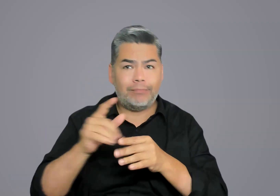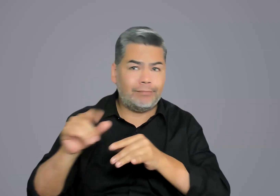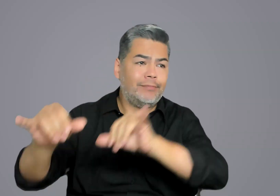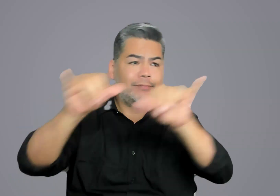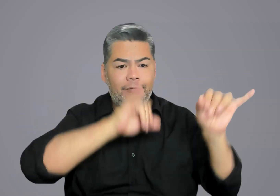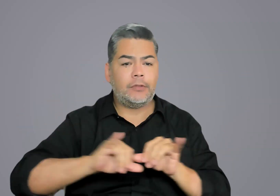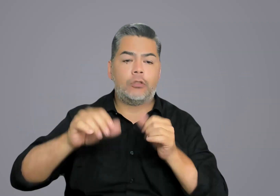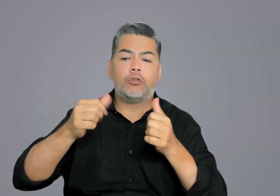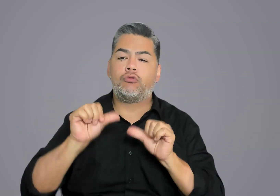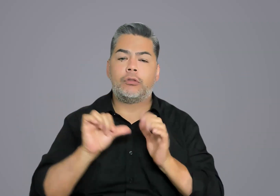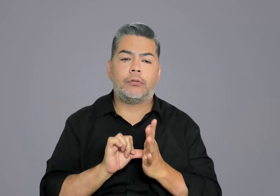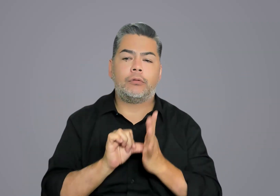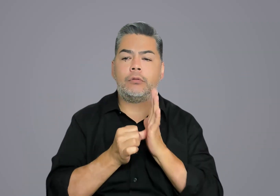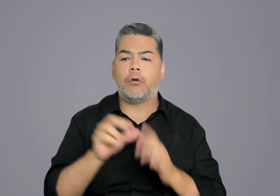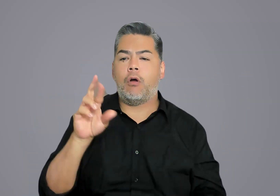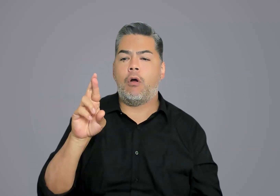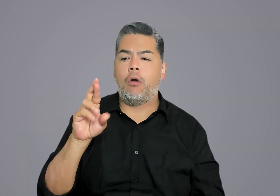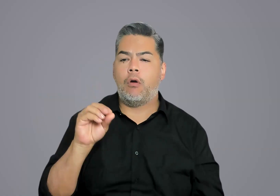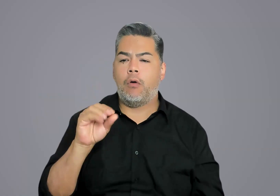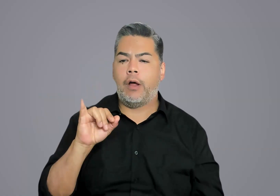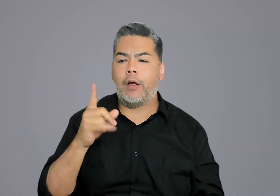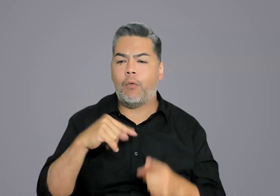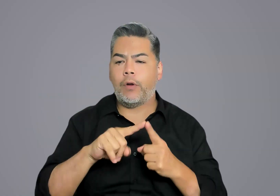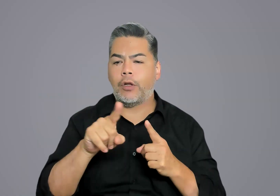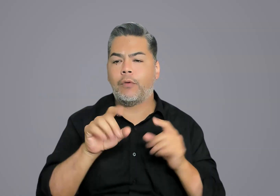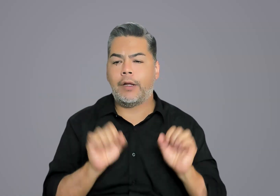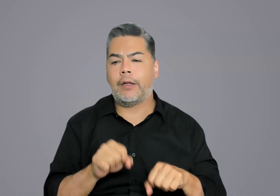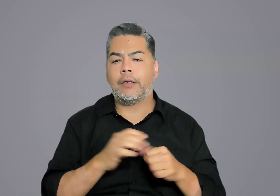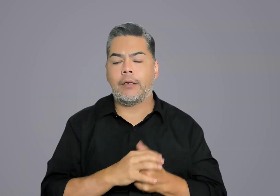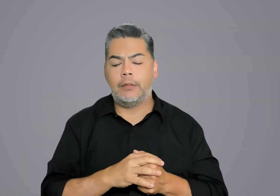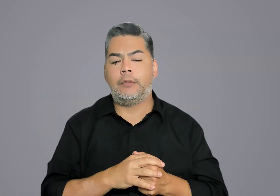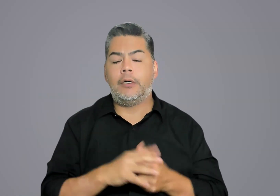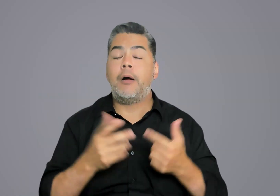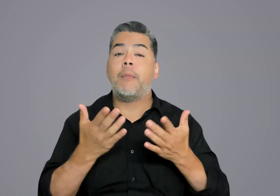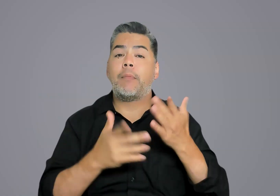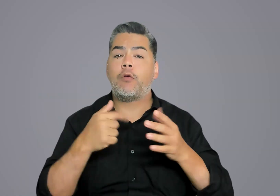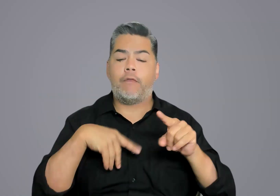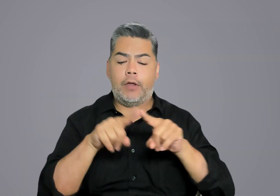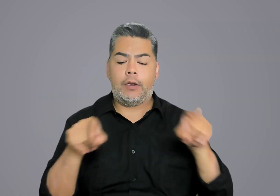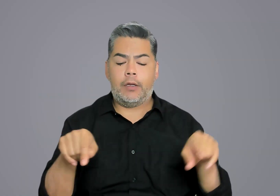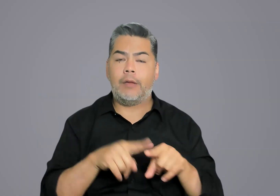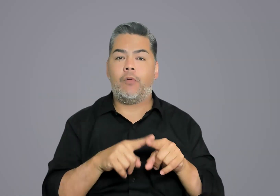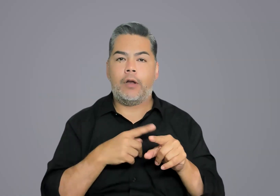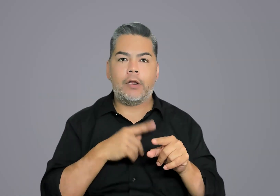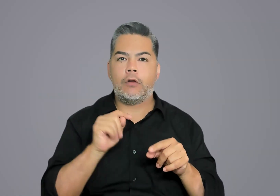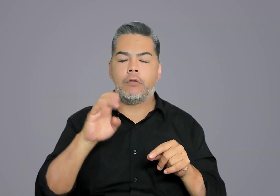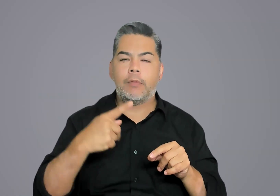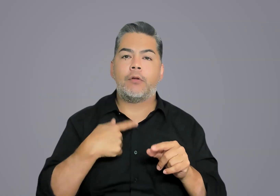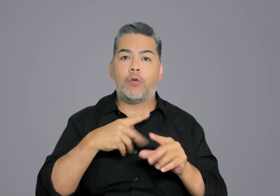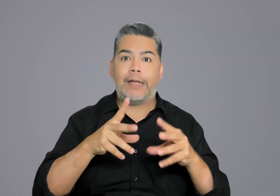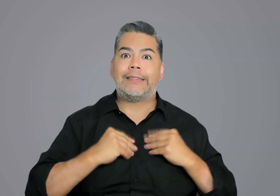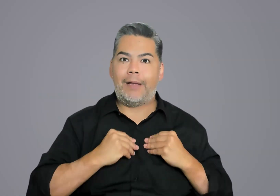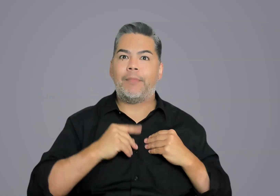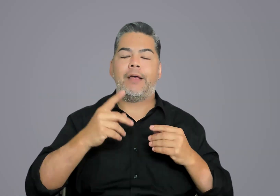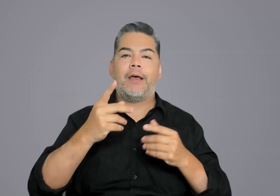reinforce ROI when you can. Maybe you fix a donation form with a keyboard trap, and suddenly you can accept donations from a